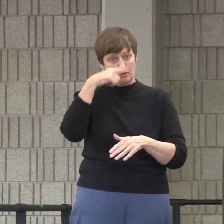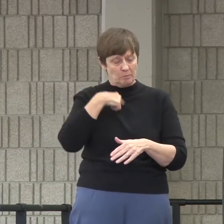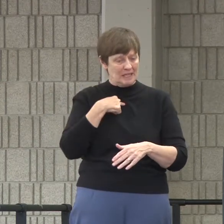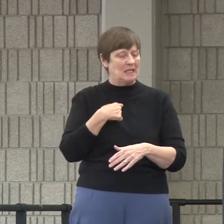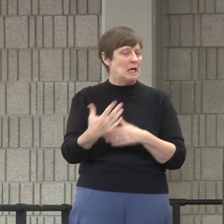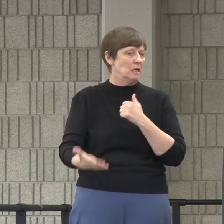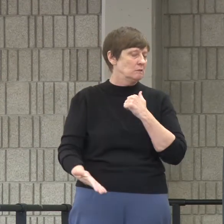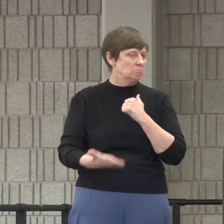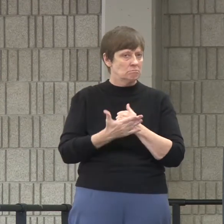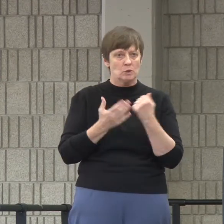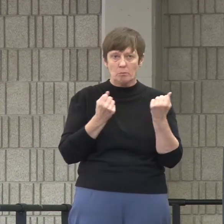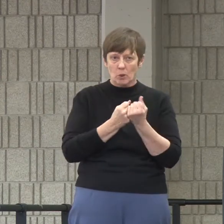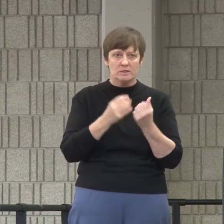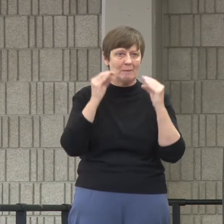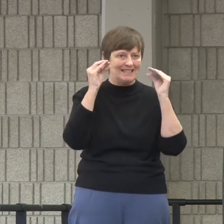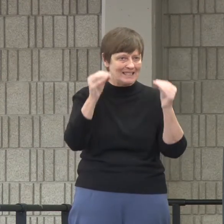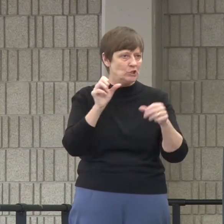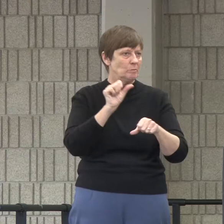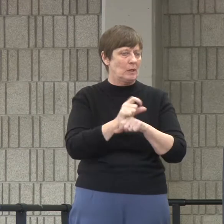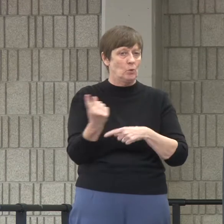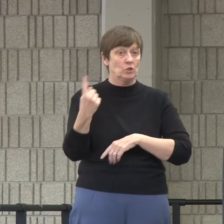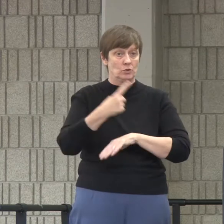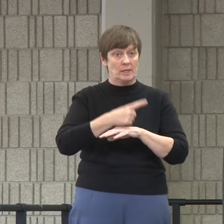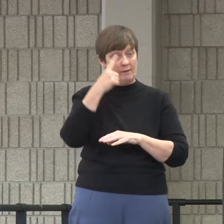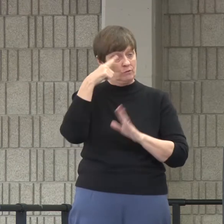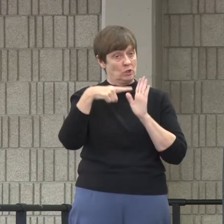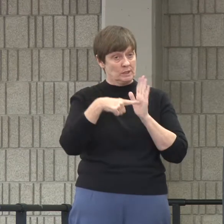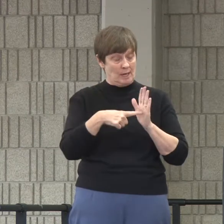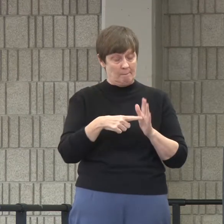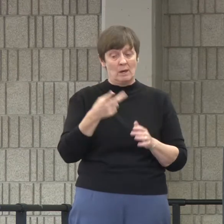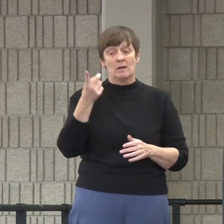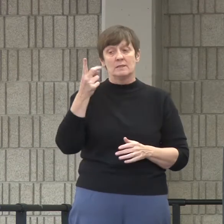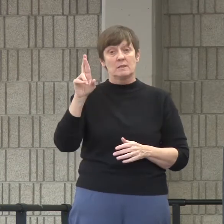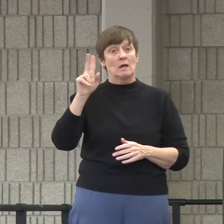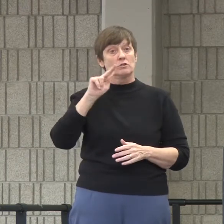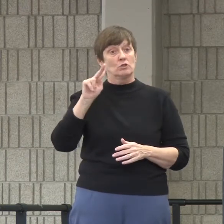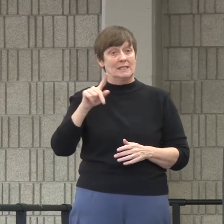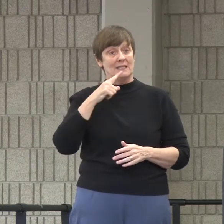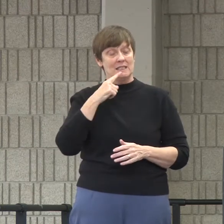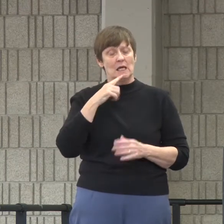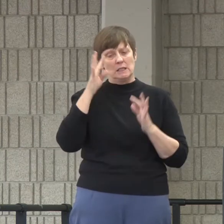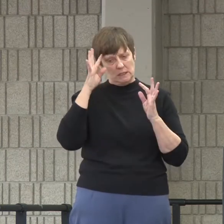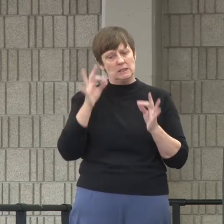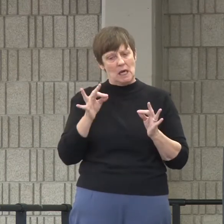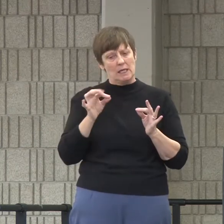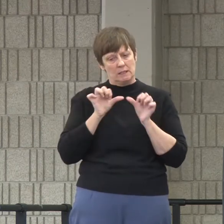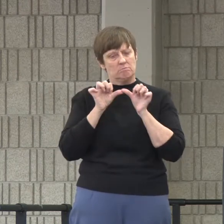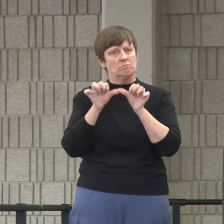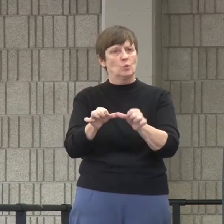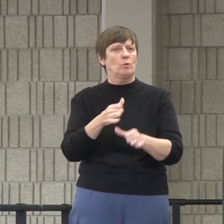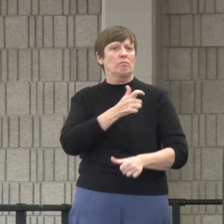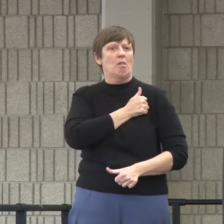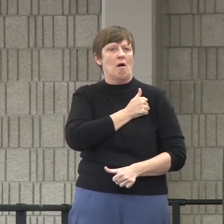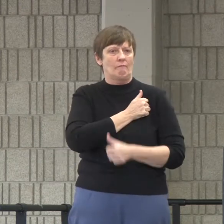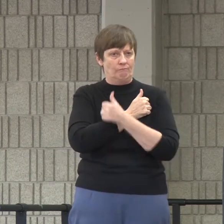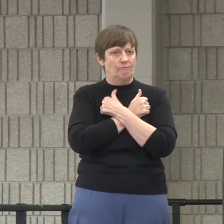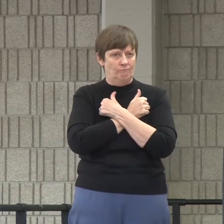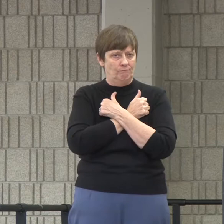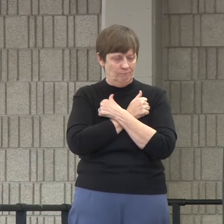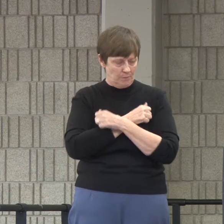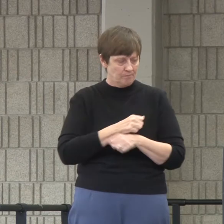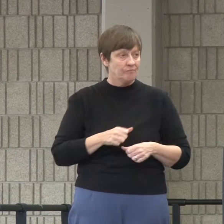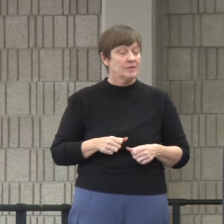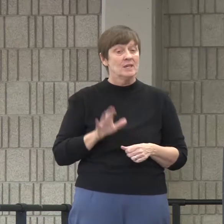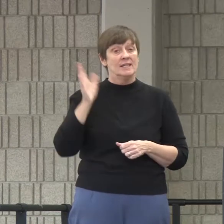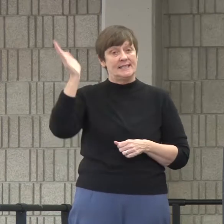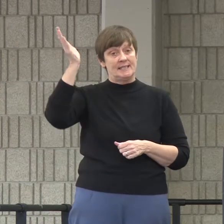work today. For example, Dr. King said, "I decided to stick with love." And in the